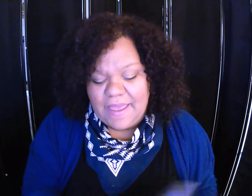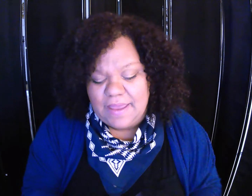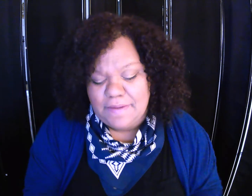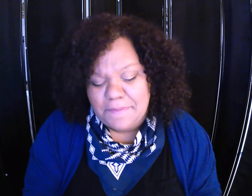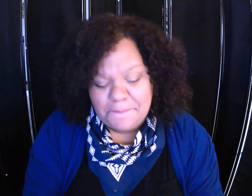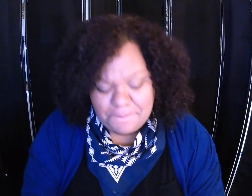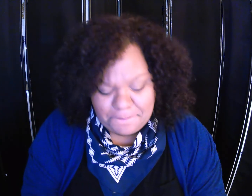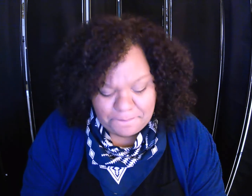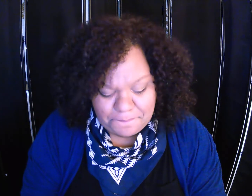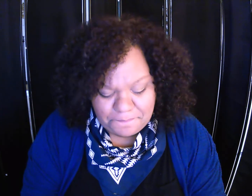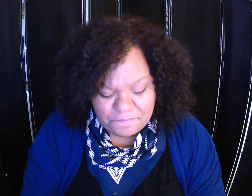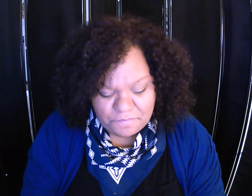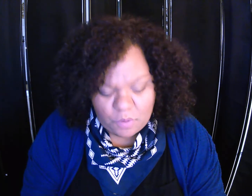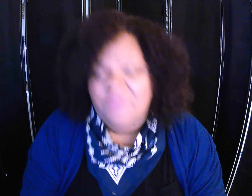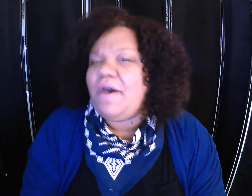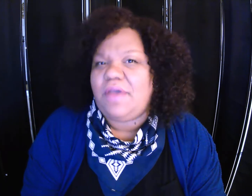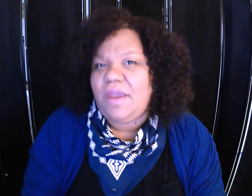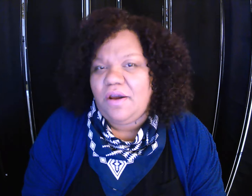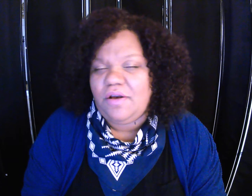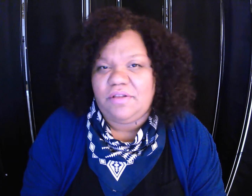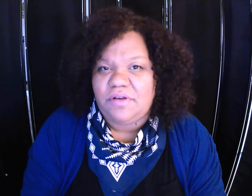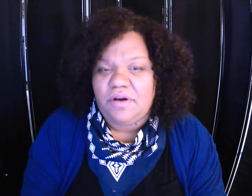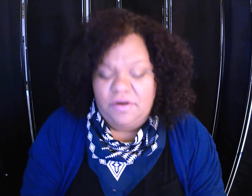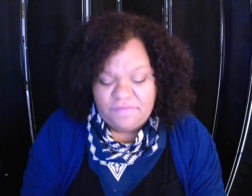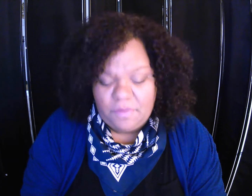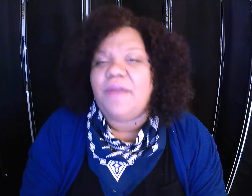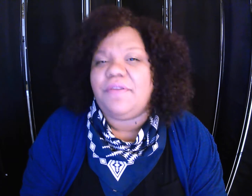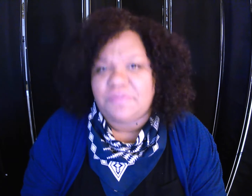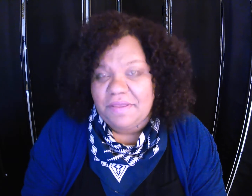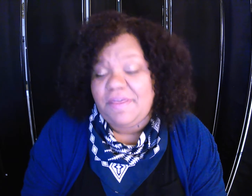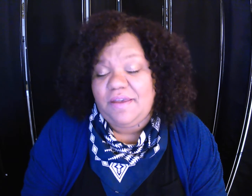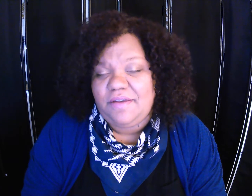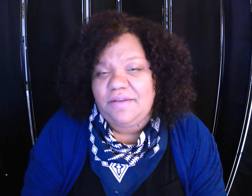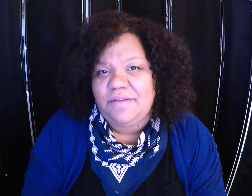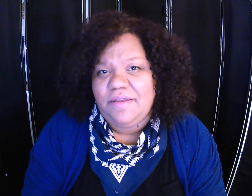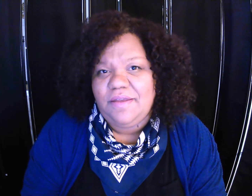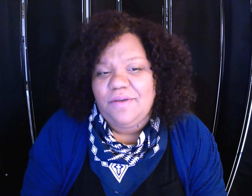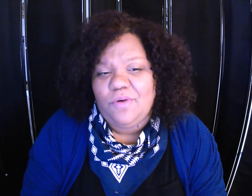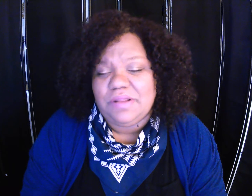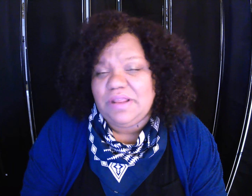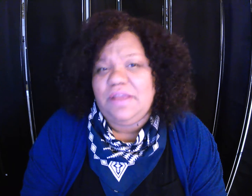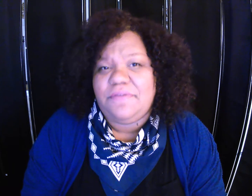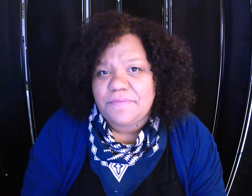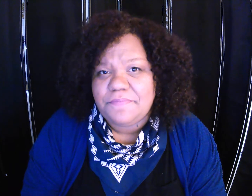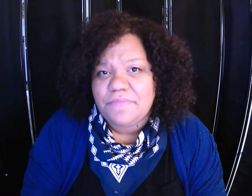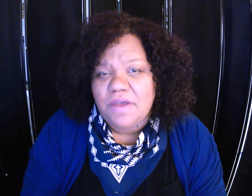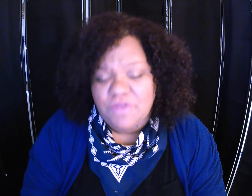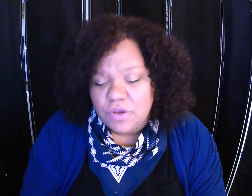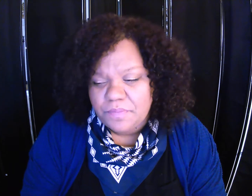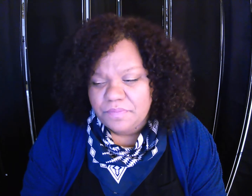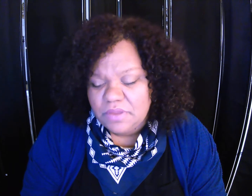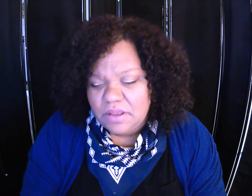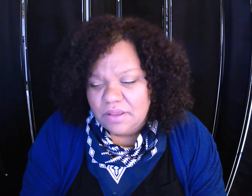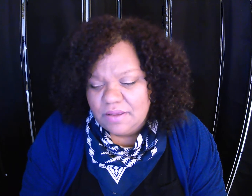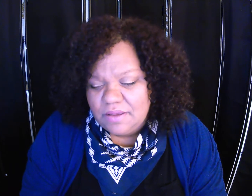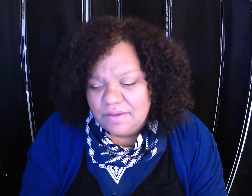and without care or concern for what others may think or believe of you.